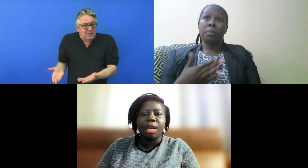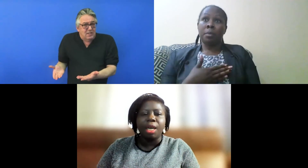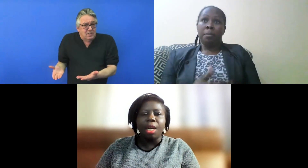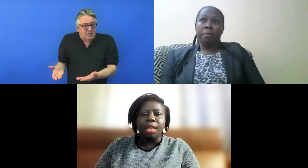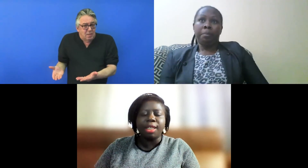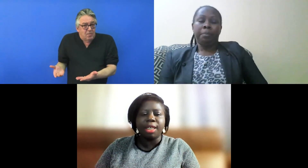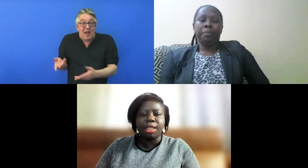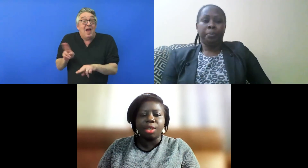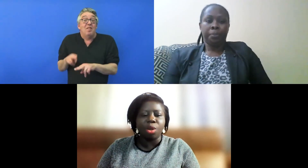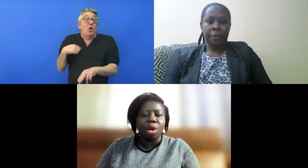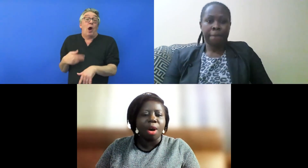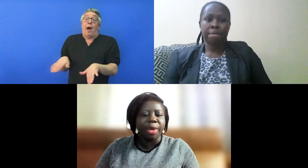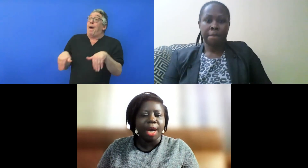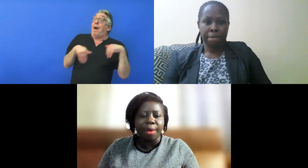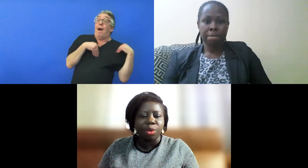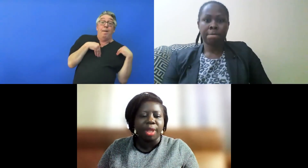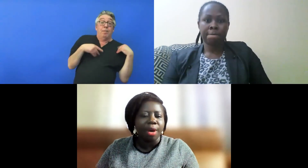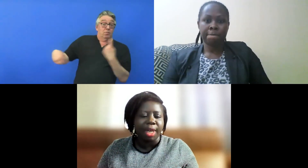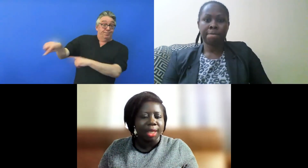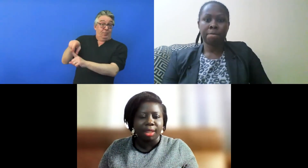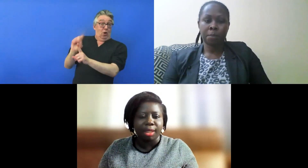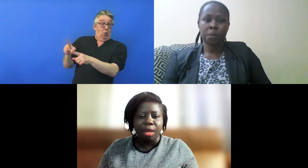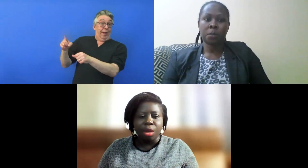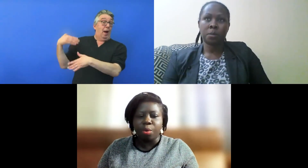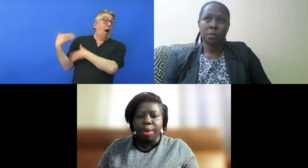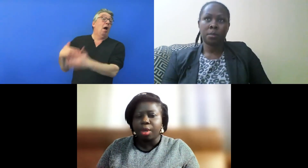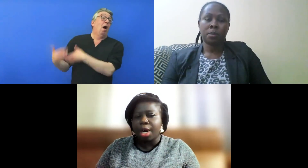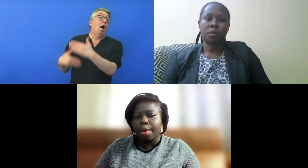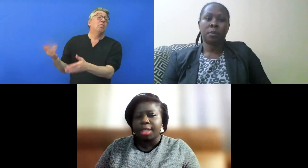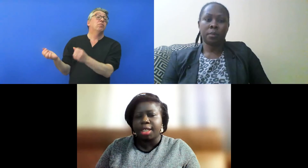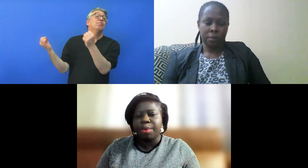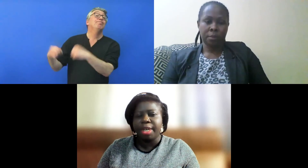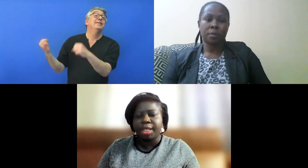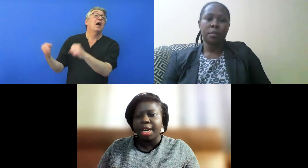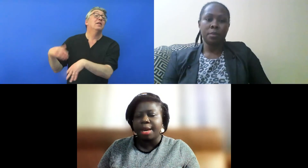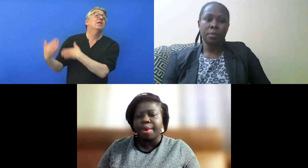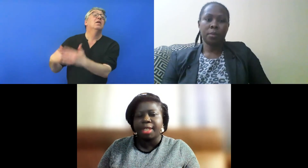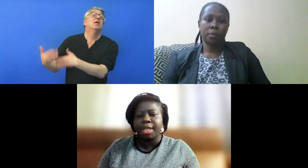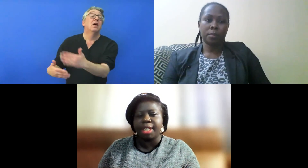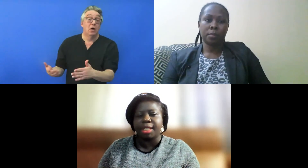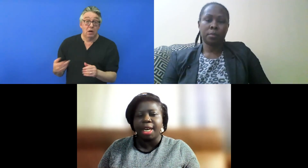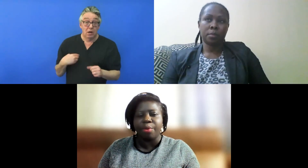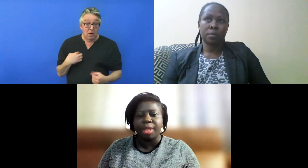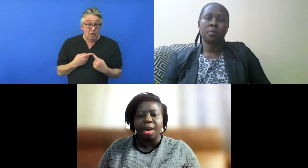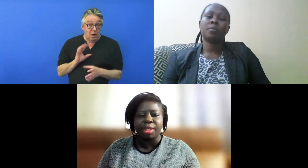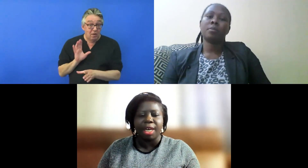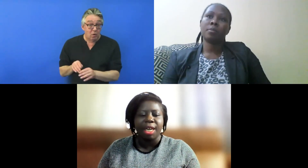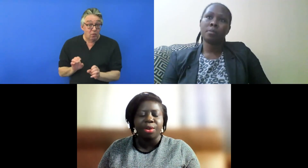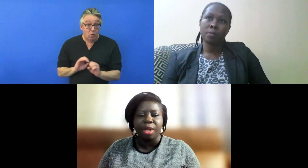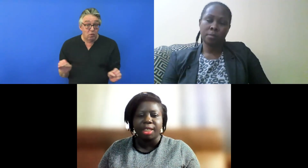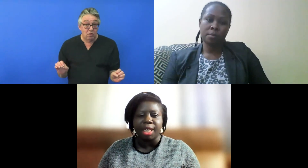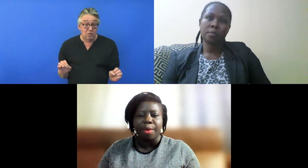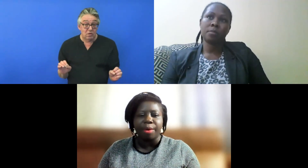take decisions on our behalf without us. So when we talk about accessibility and the person is there without